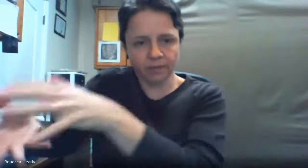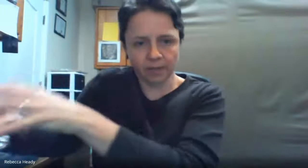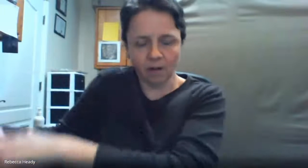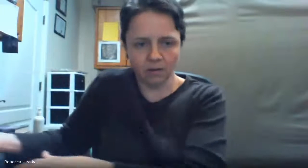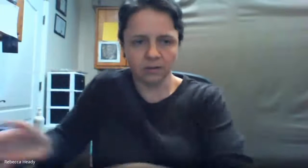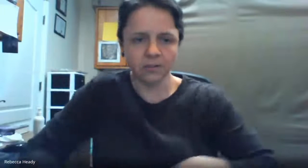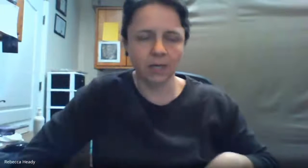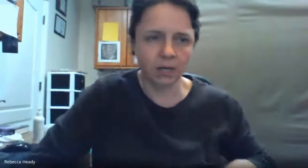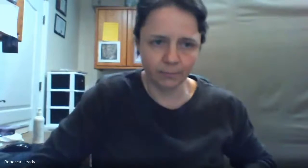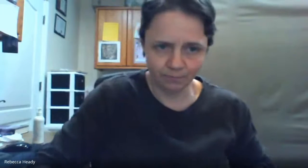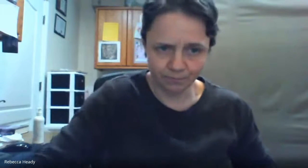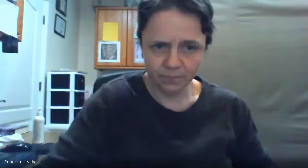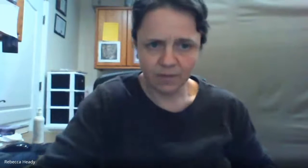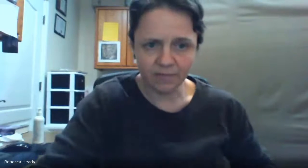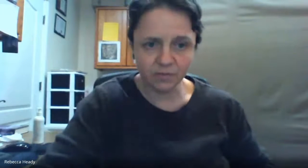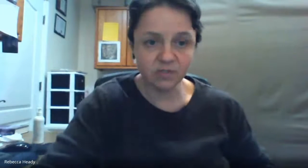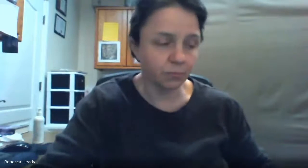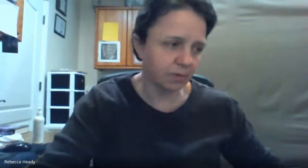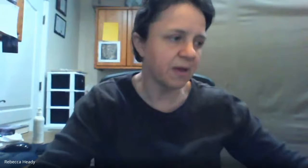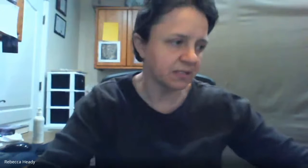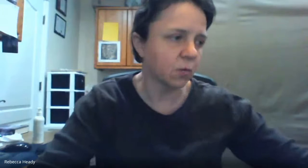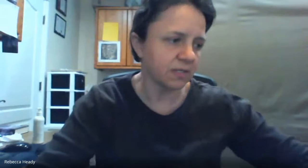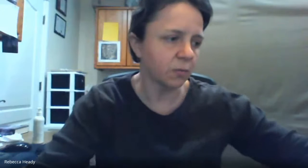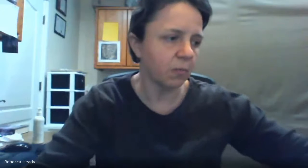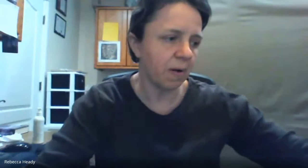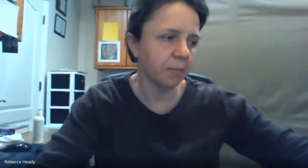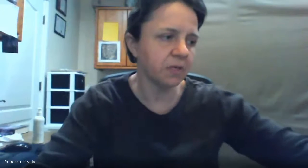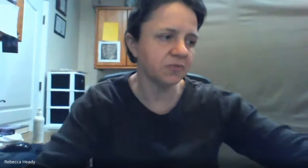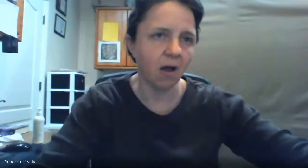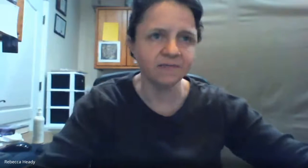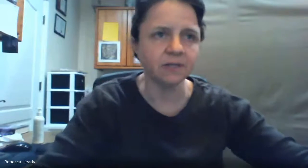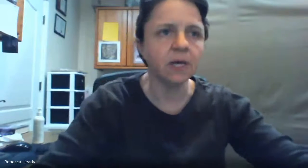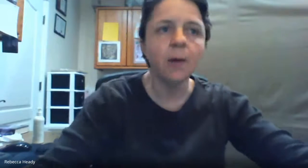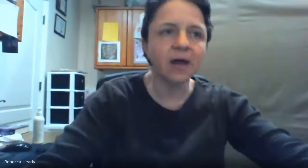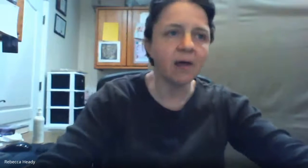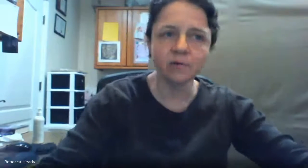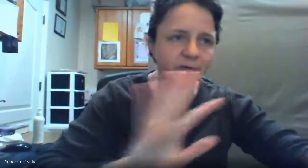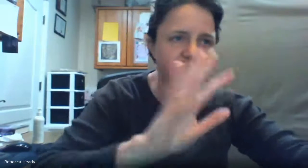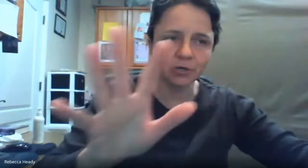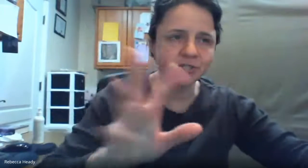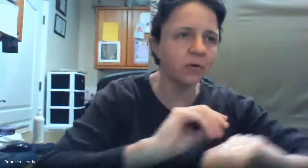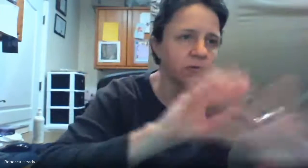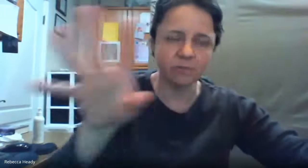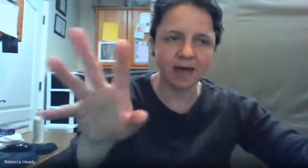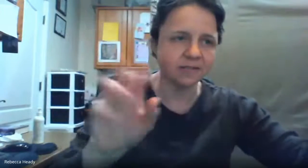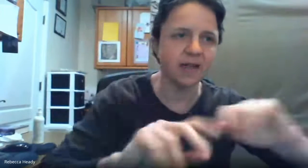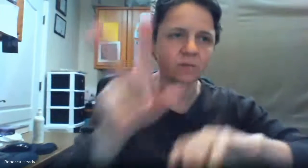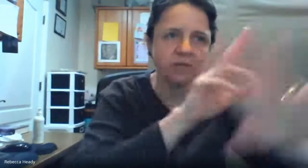building along. And those are some pretty basic ones that we will probably use often. But I will for sure show you how to sign ones